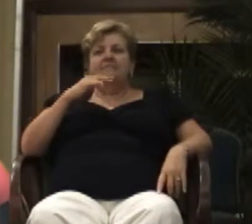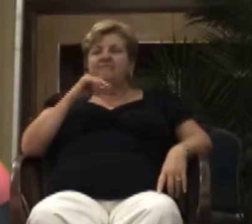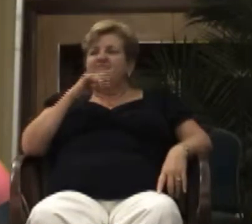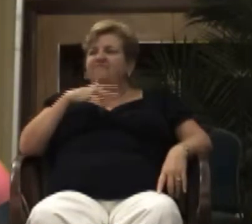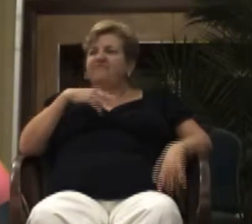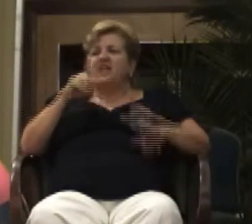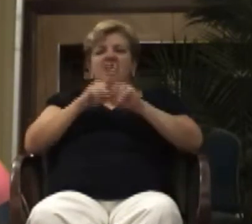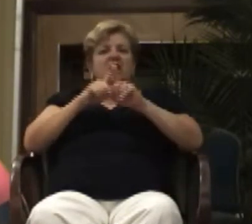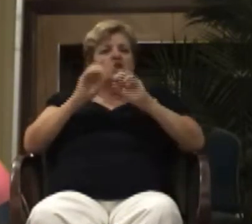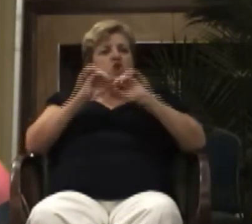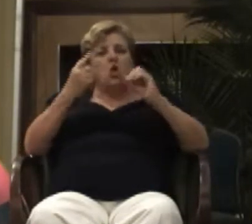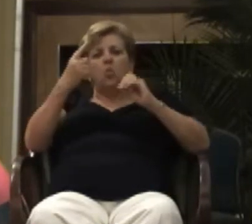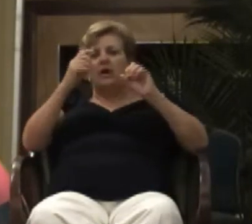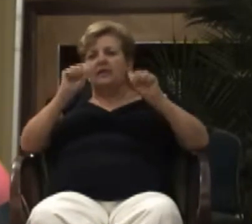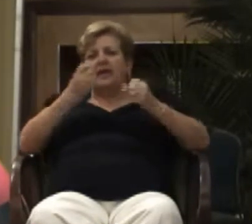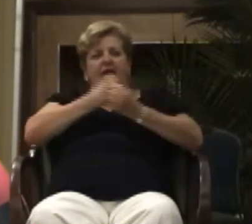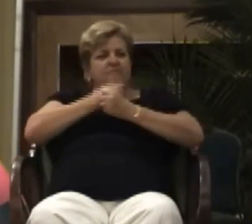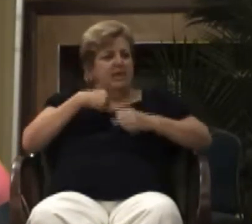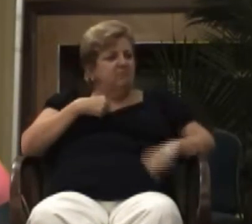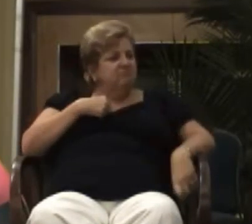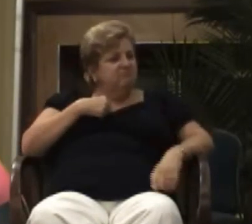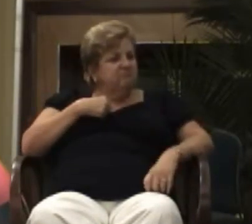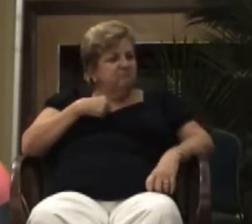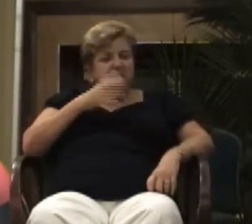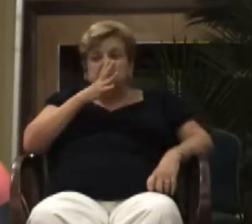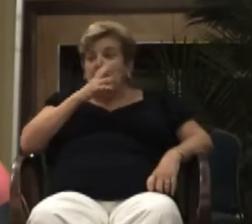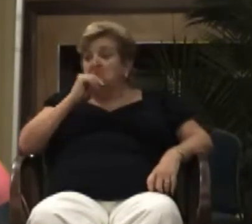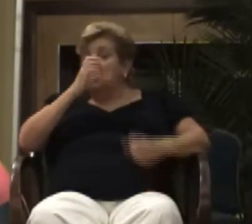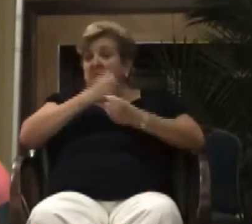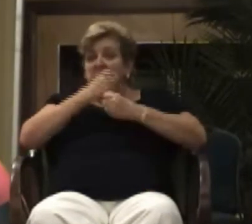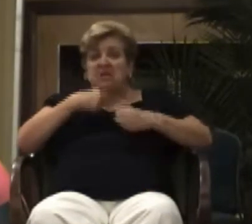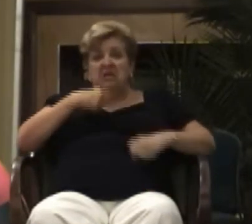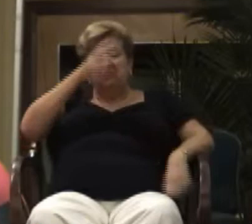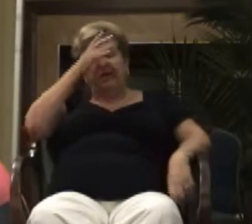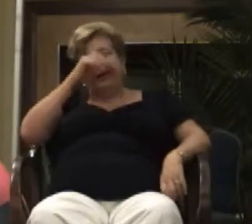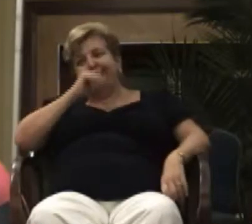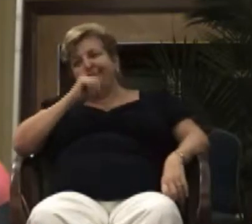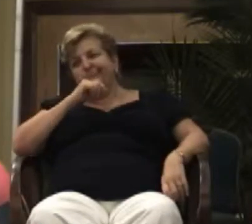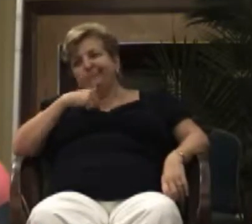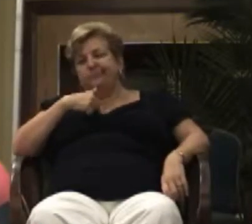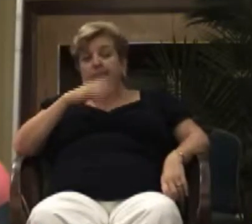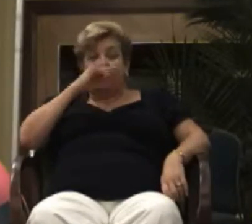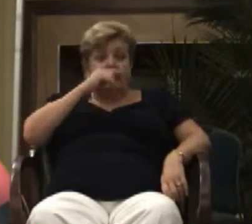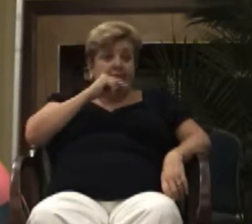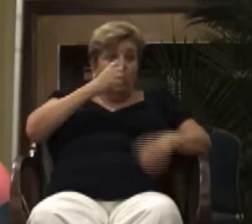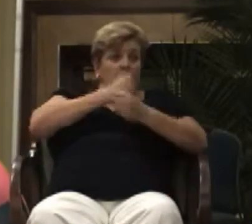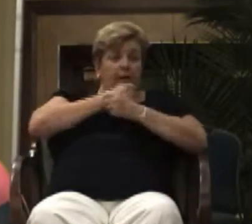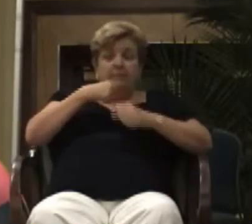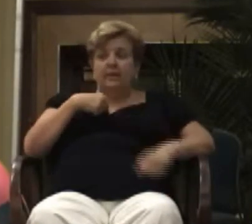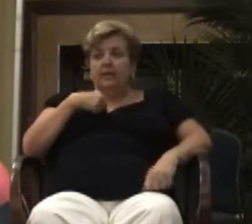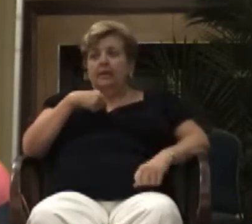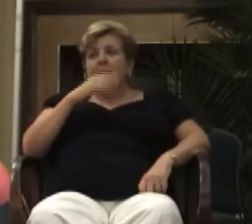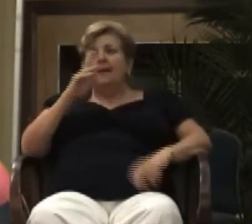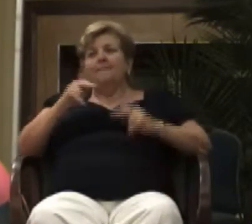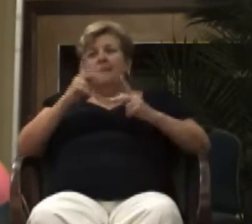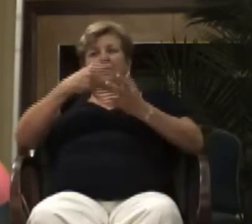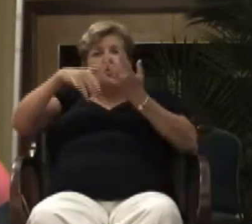mean, my mom doesn't love me. My daddy puts up with me. My kids don't love me. You know, people have been around me and they stay for a while, but eventually